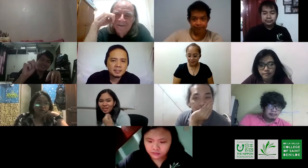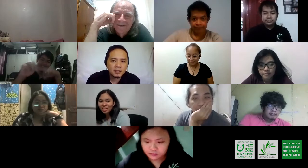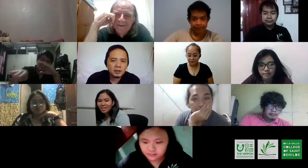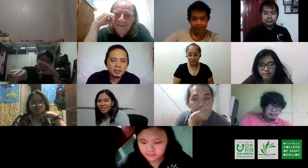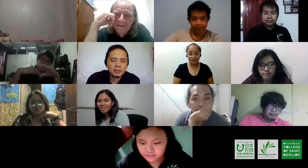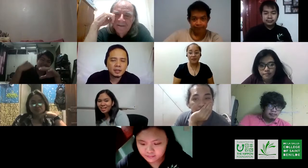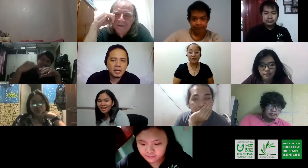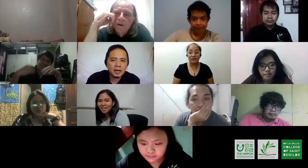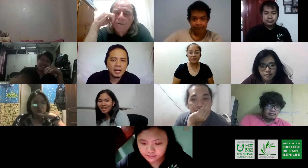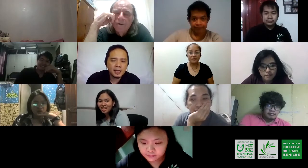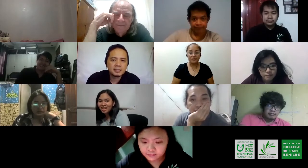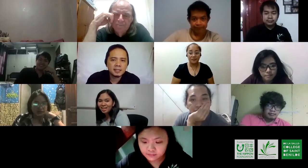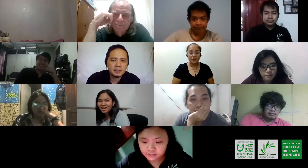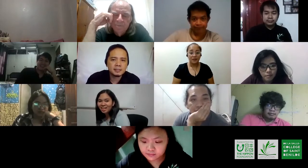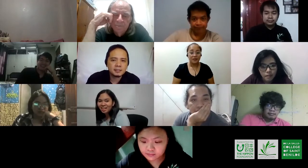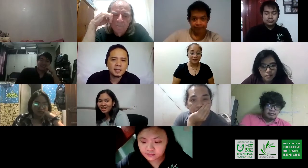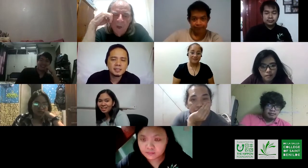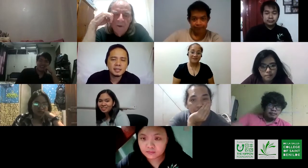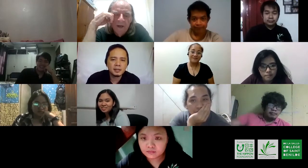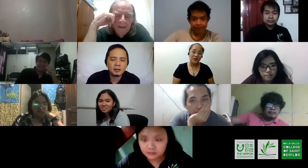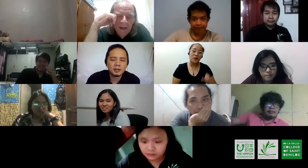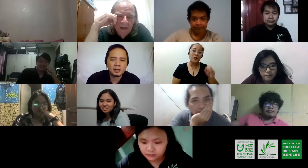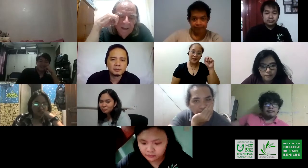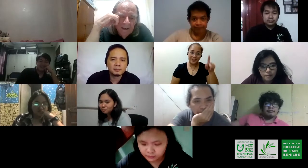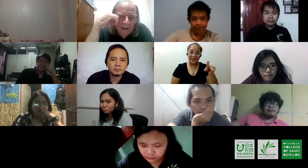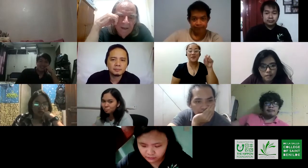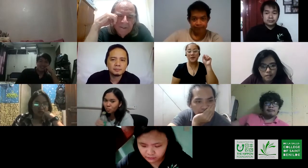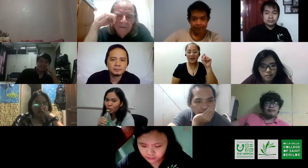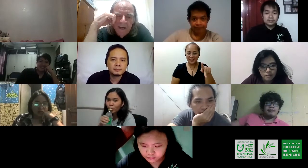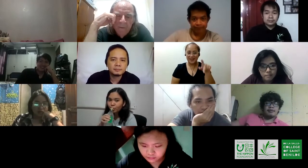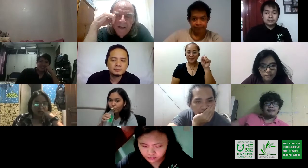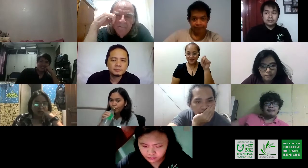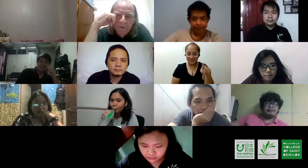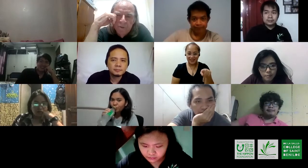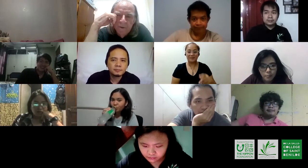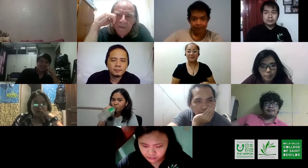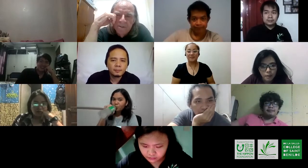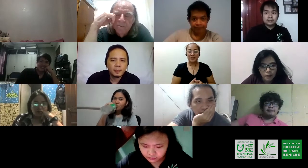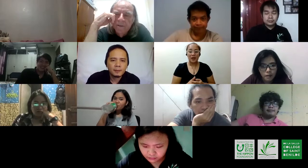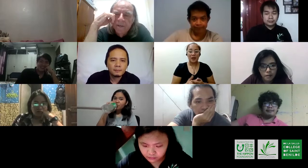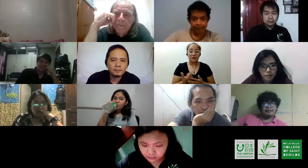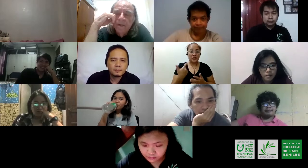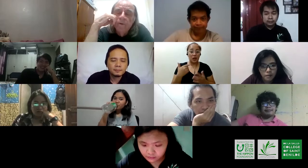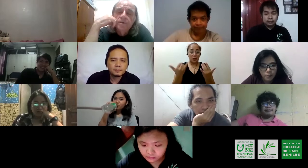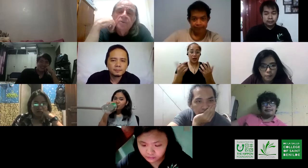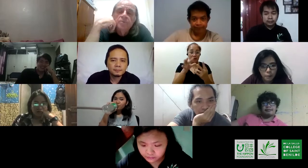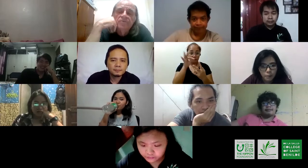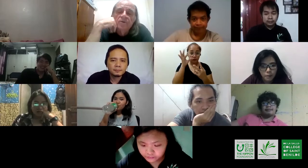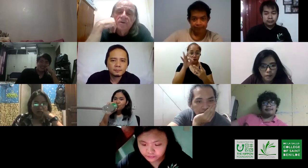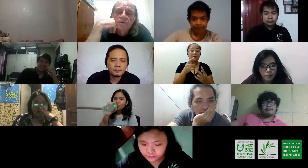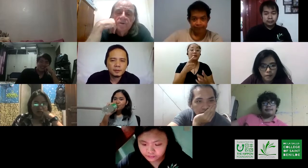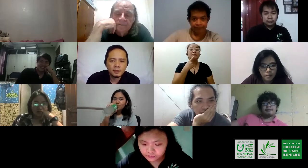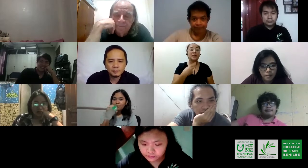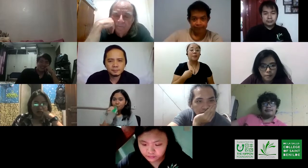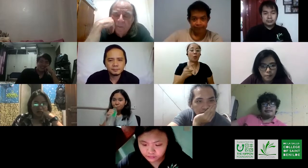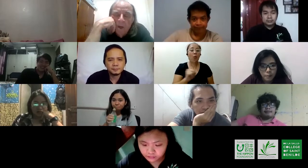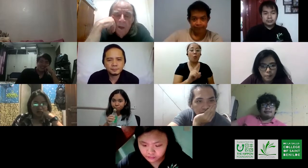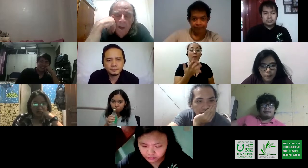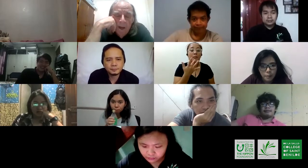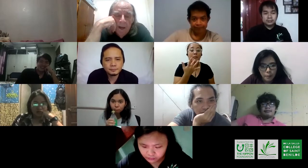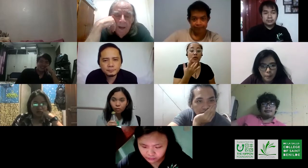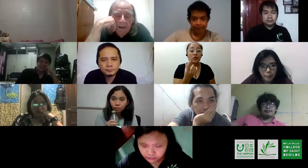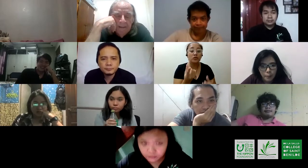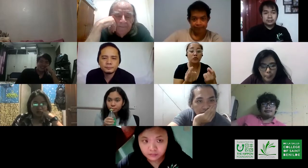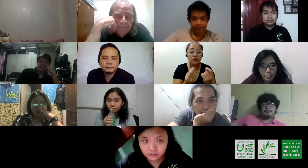class started, Okay. I sent it Okay. out. All right. So now we have a choice. You can tell me what you prefer to do.